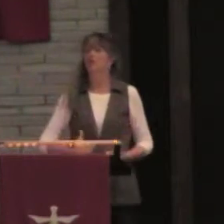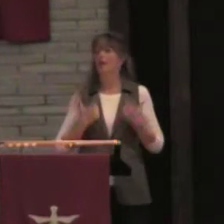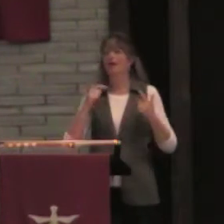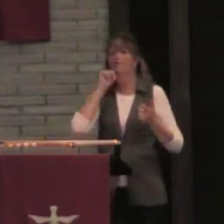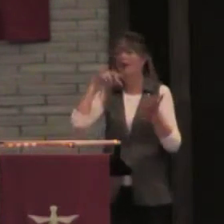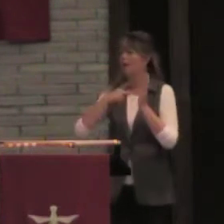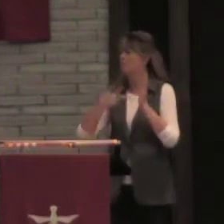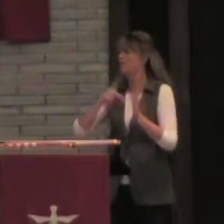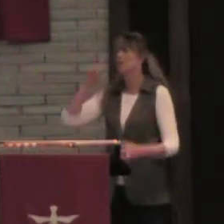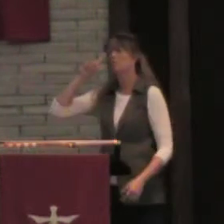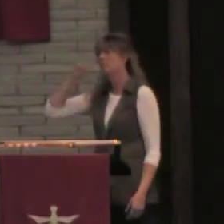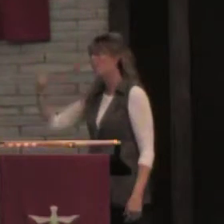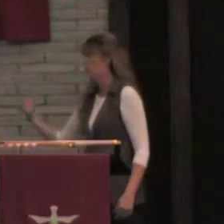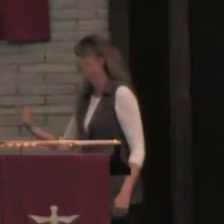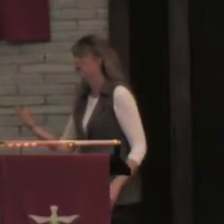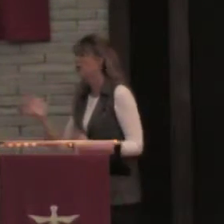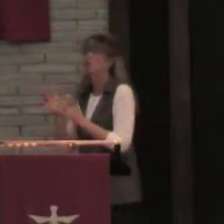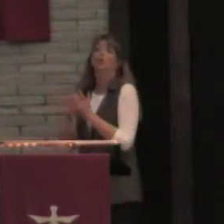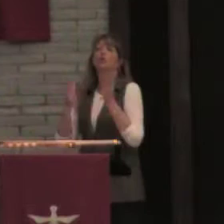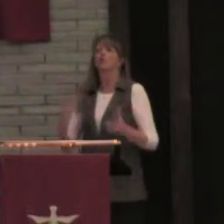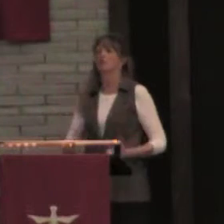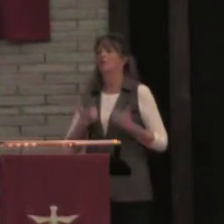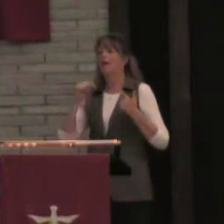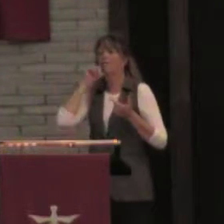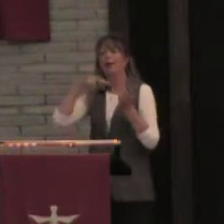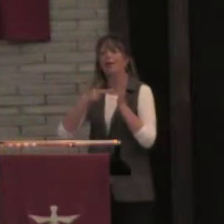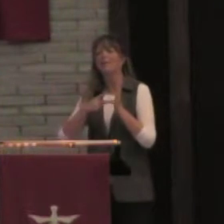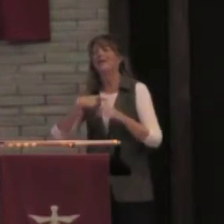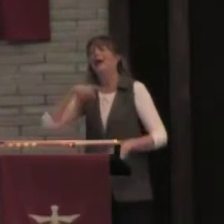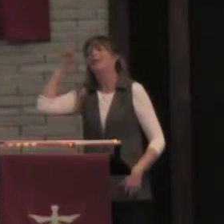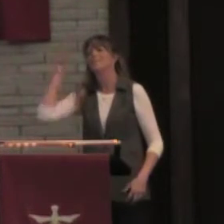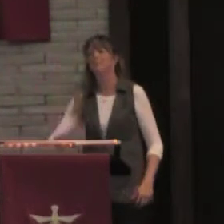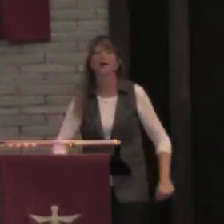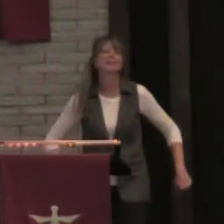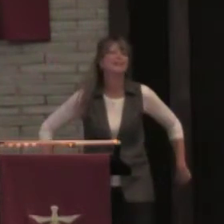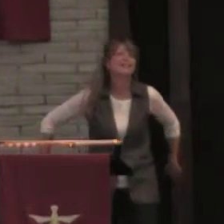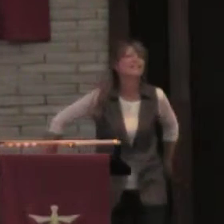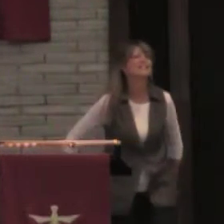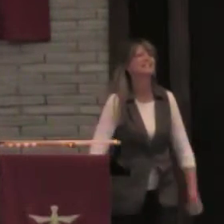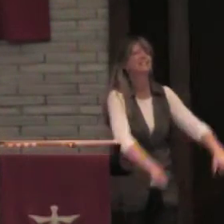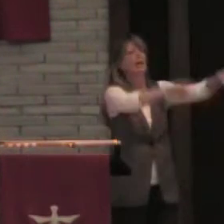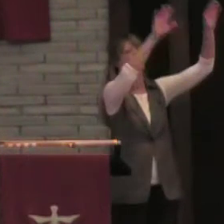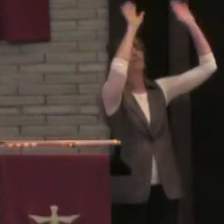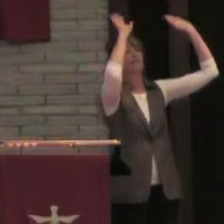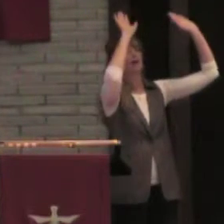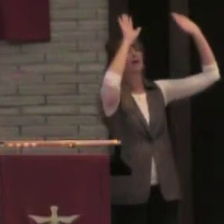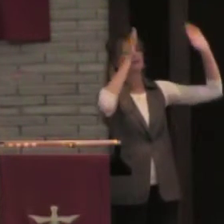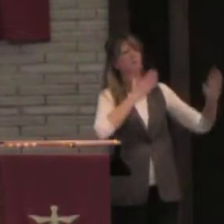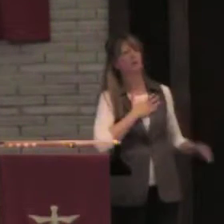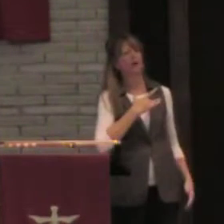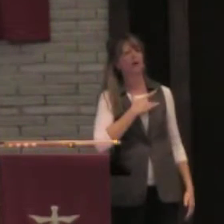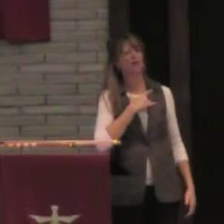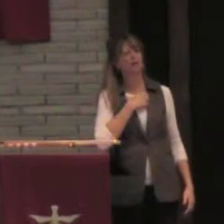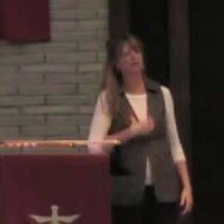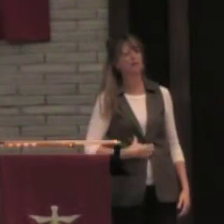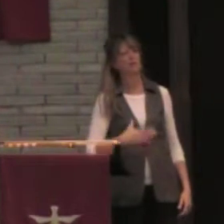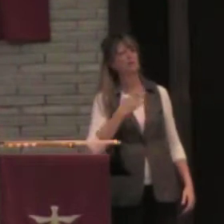Christian life does not mean it has to be dull or boring. Christian life does not mean I must give up my